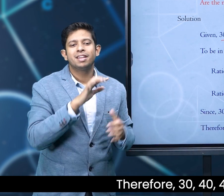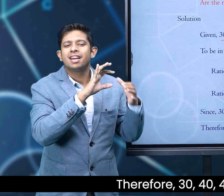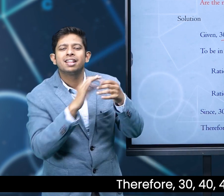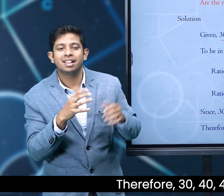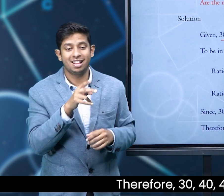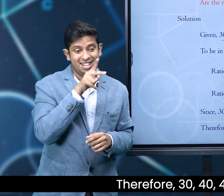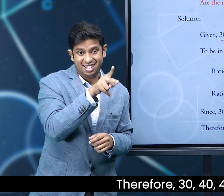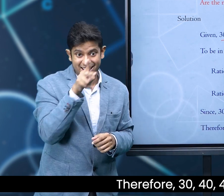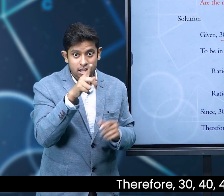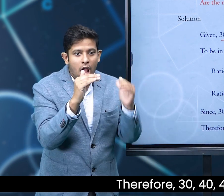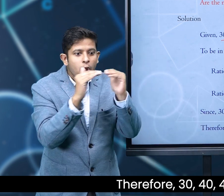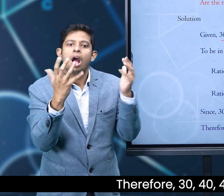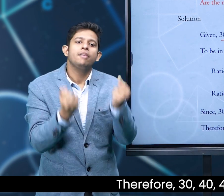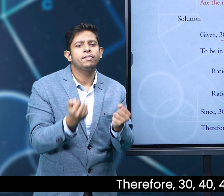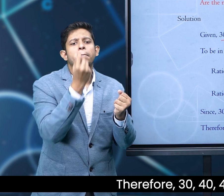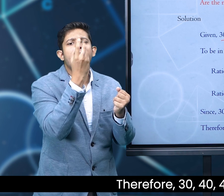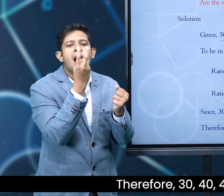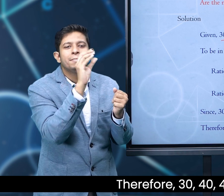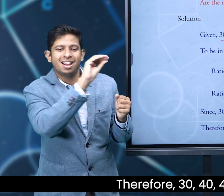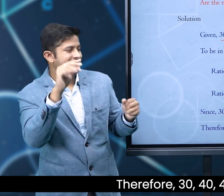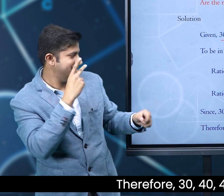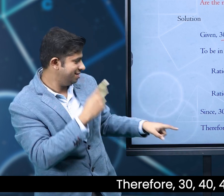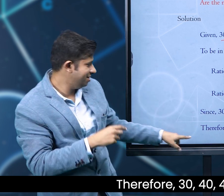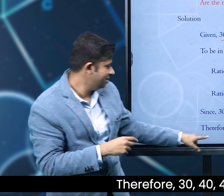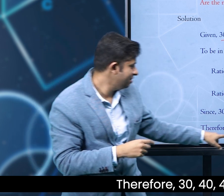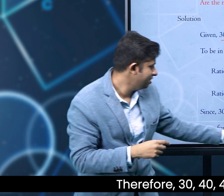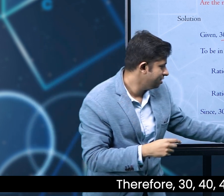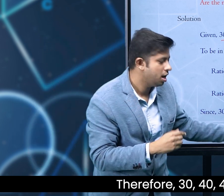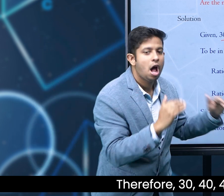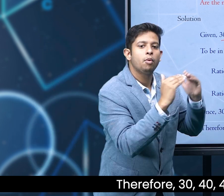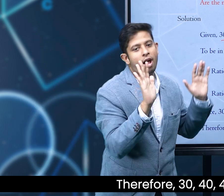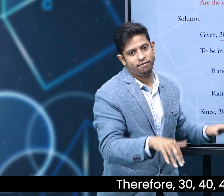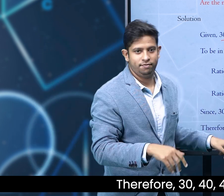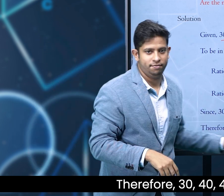Therefore, 30, 40, 45, 60 are in proportion.